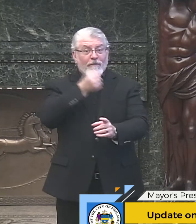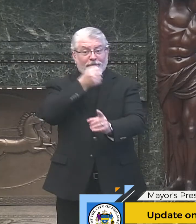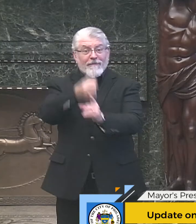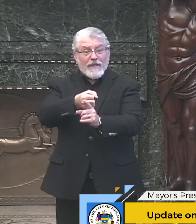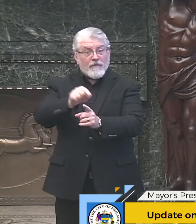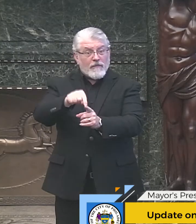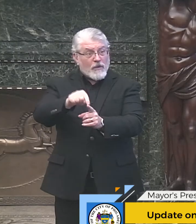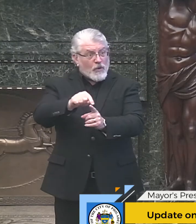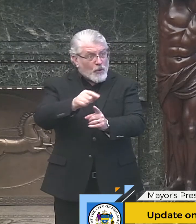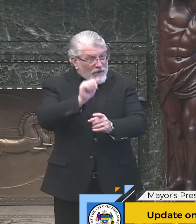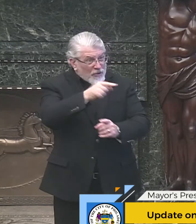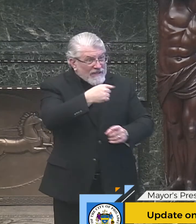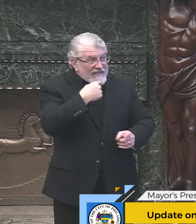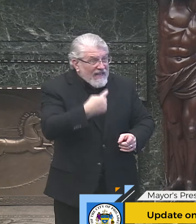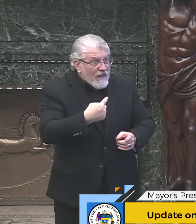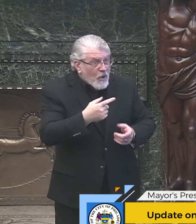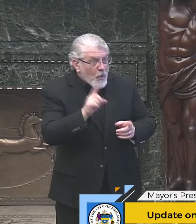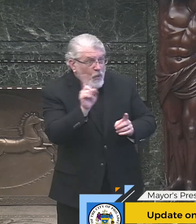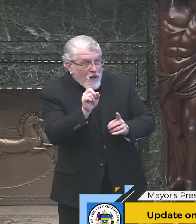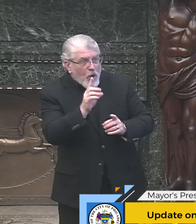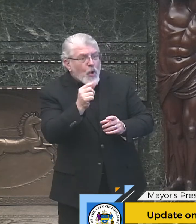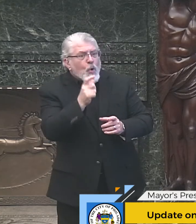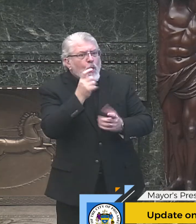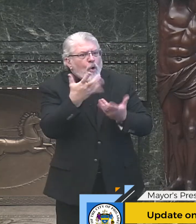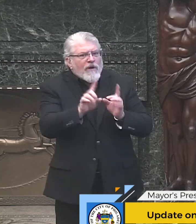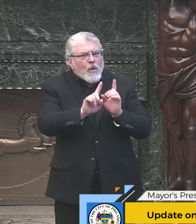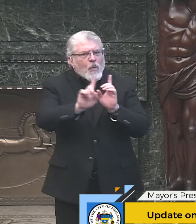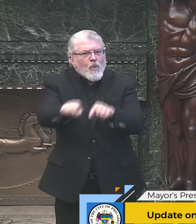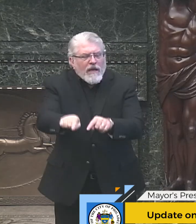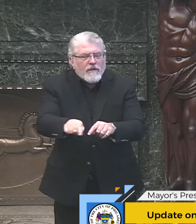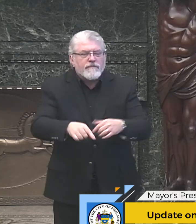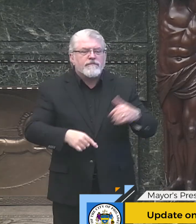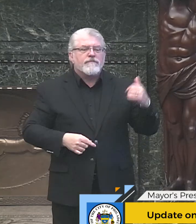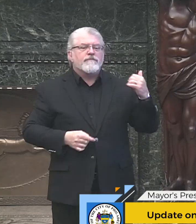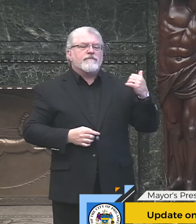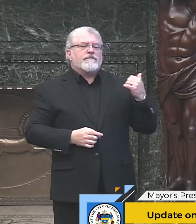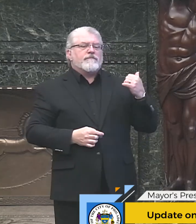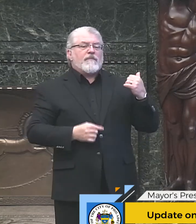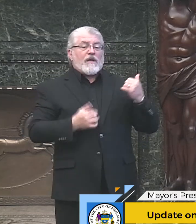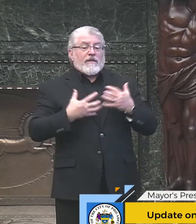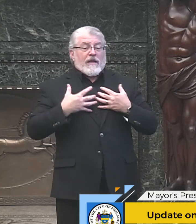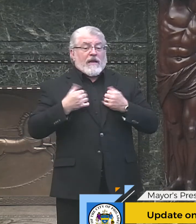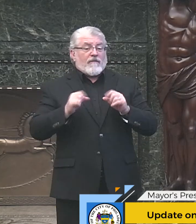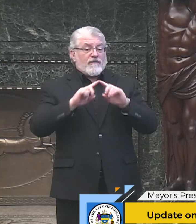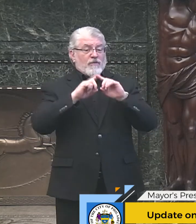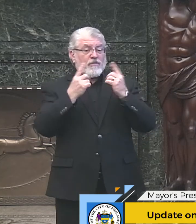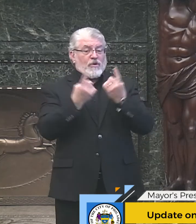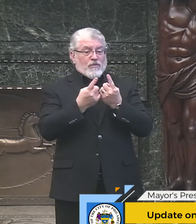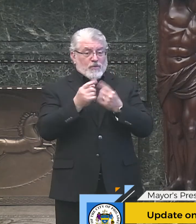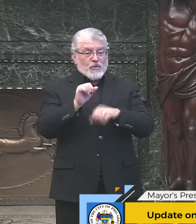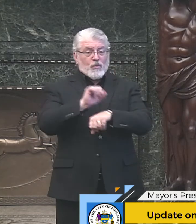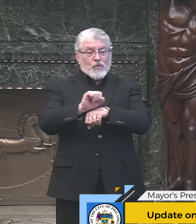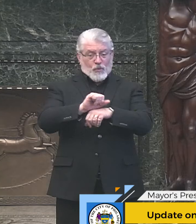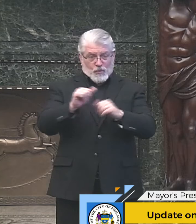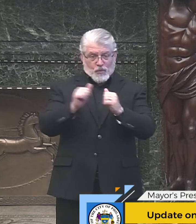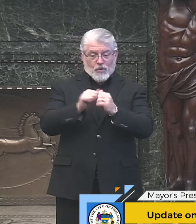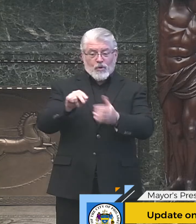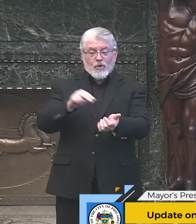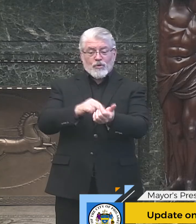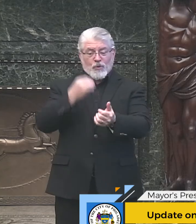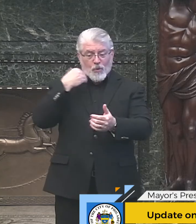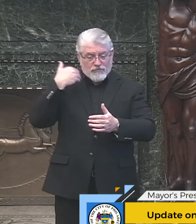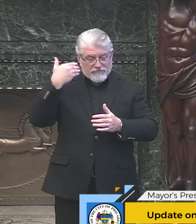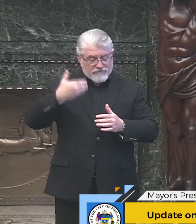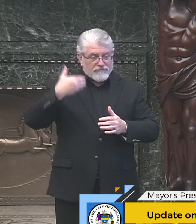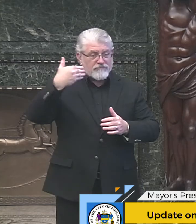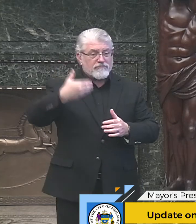The health department has staff that work with nursing homes on a regular basis and have real expertise in infection control in nursing homes. So the staff that do this